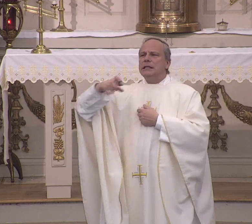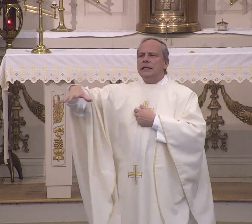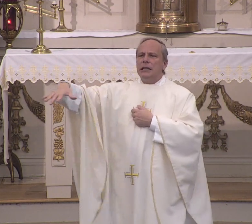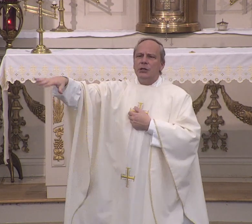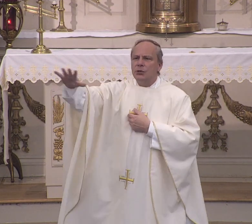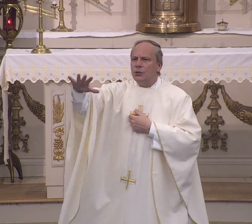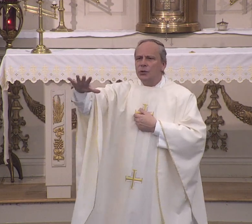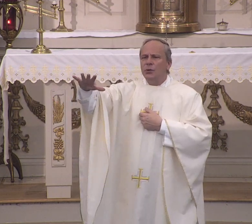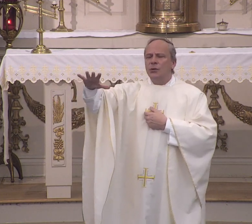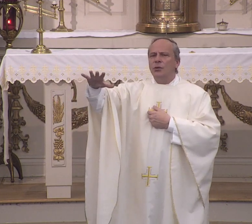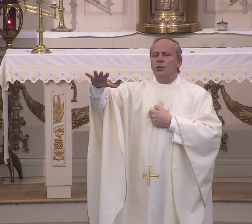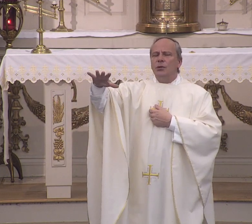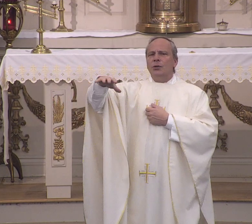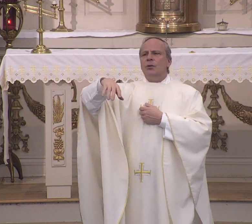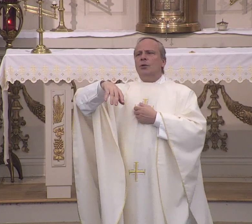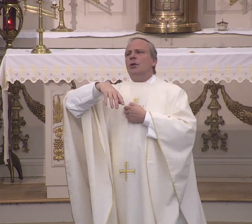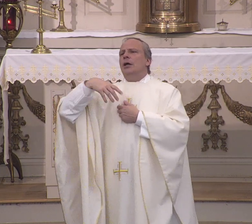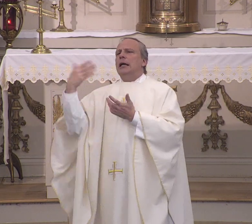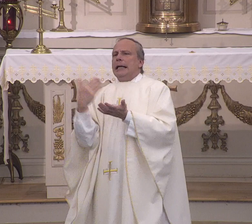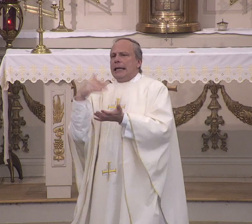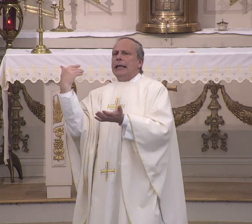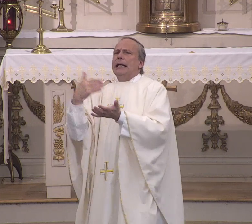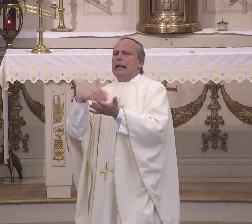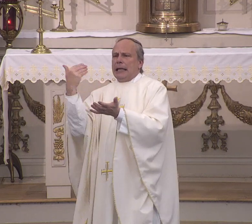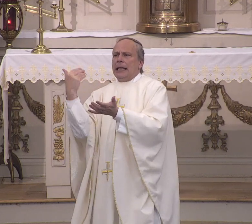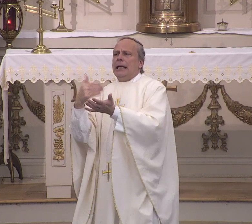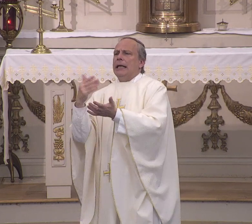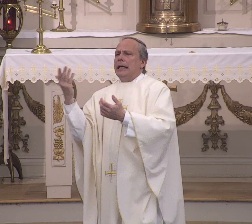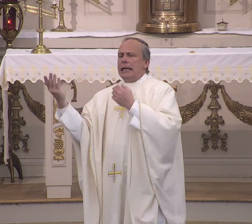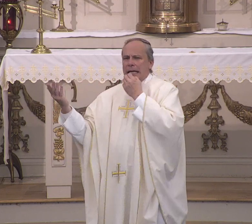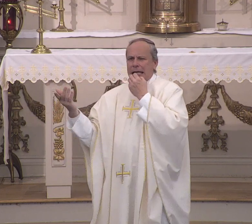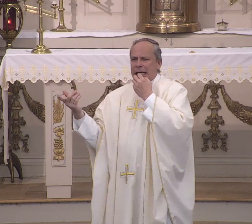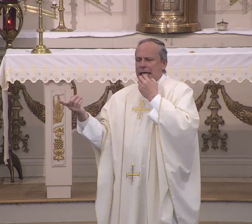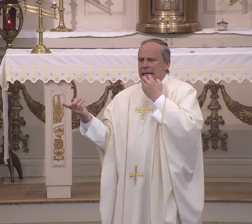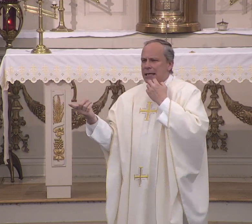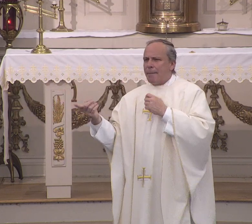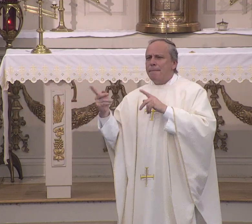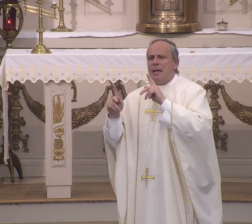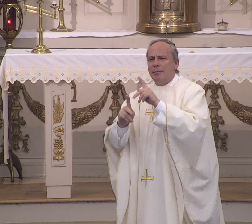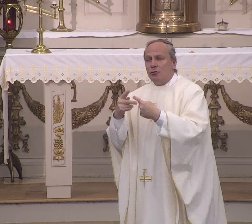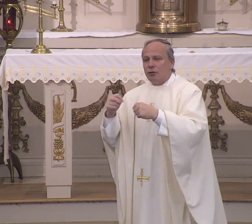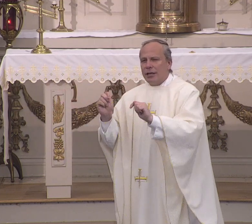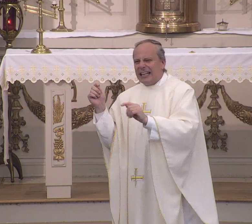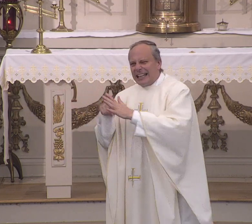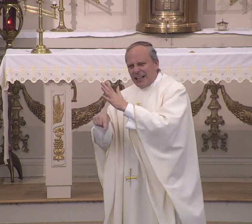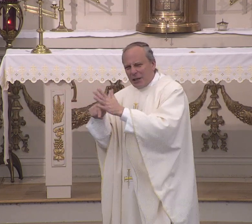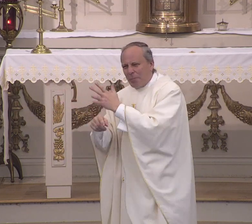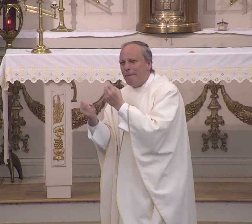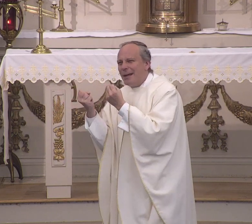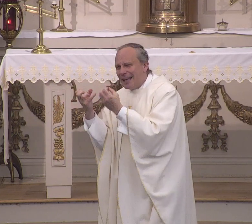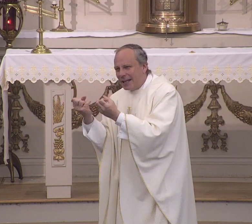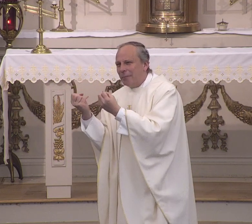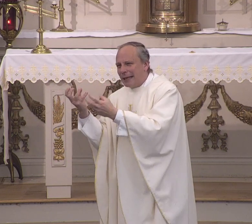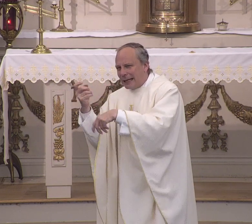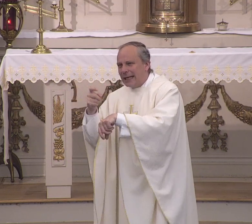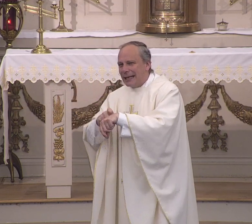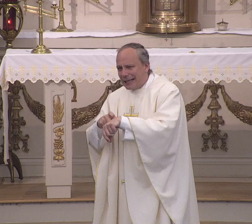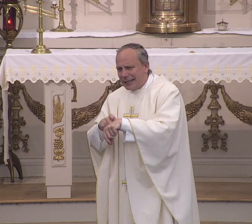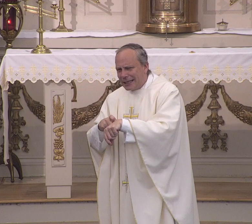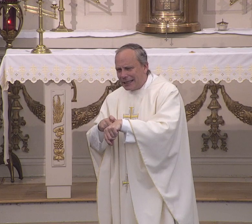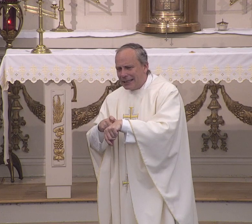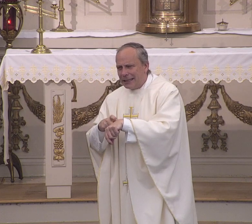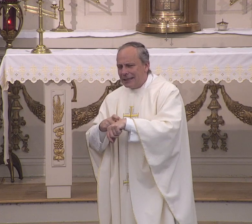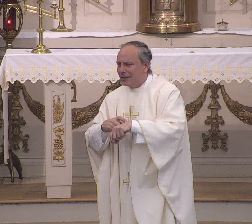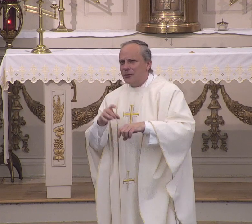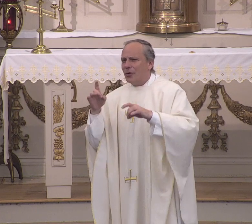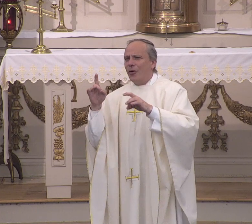He was experiencing exile, where he was forced to live in the desert over and over again. People tried to